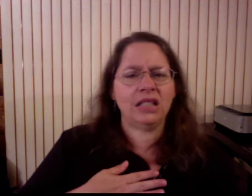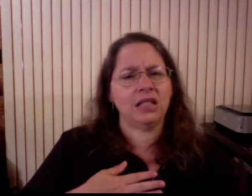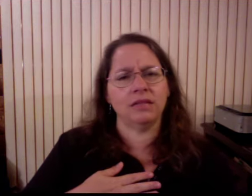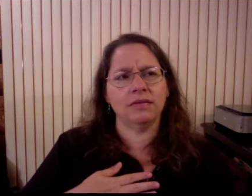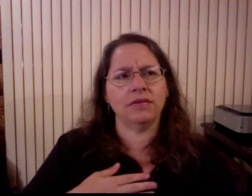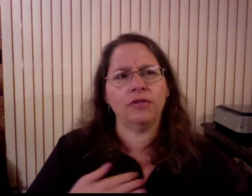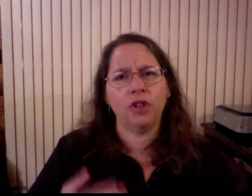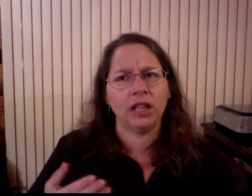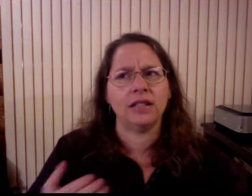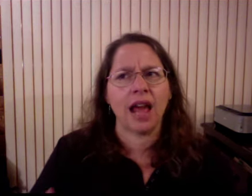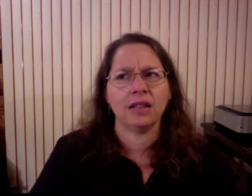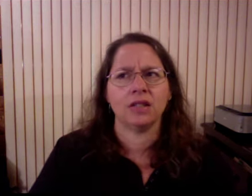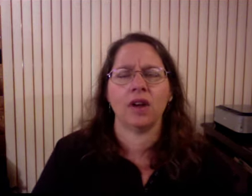isn't fully satisfying,